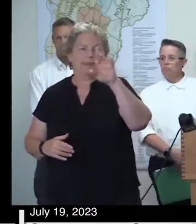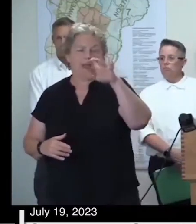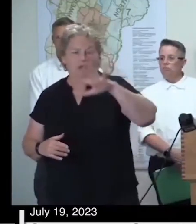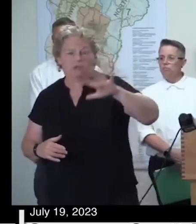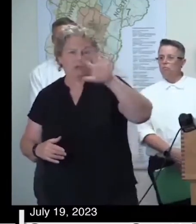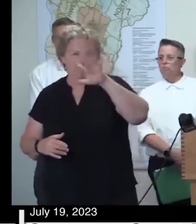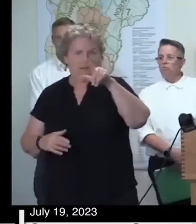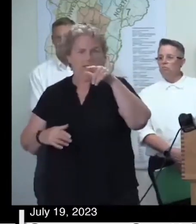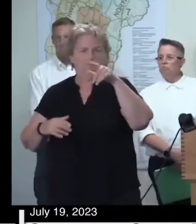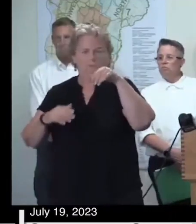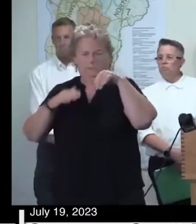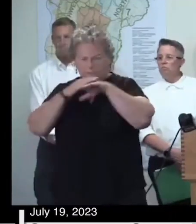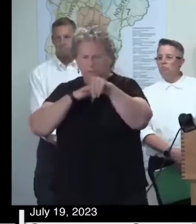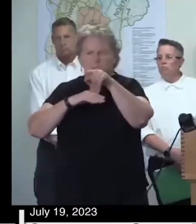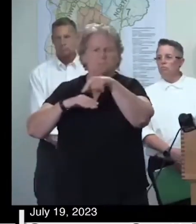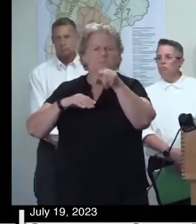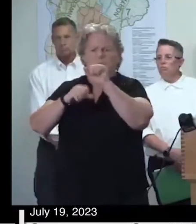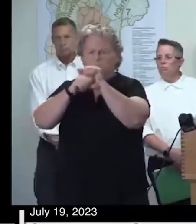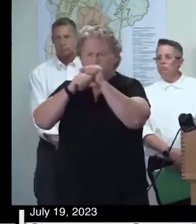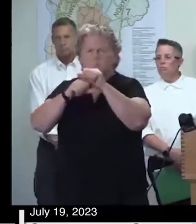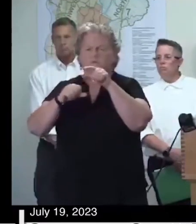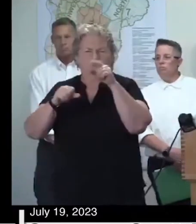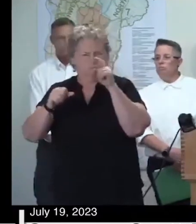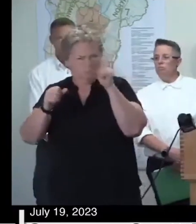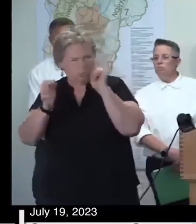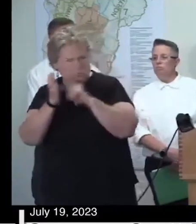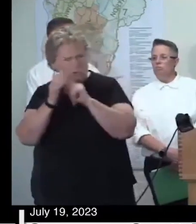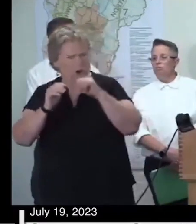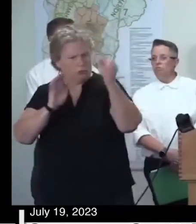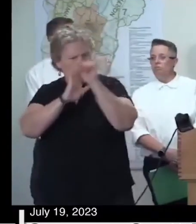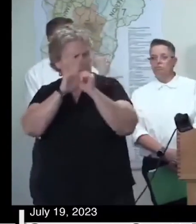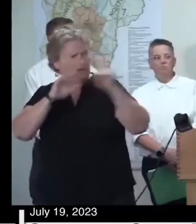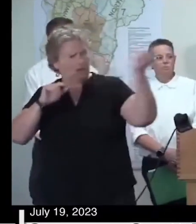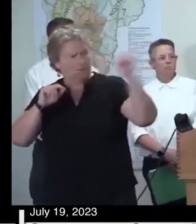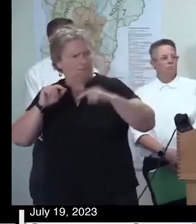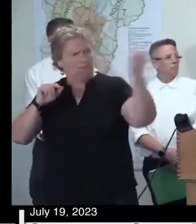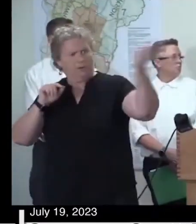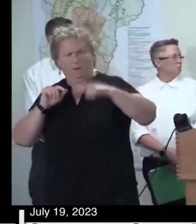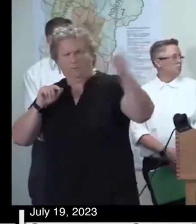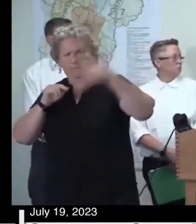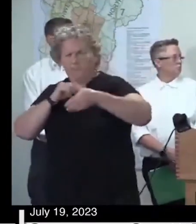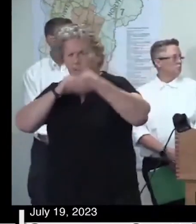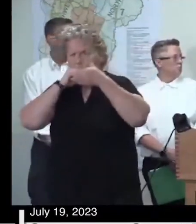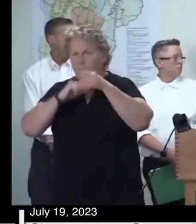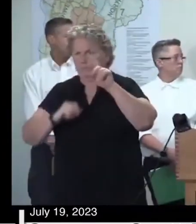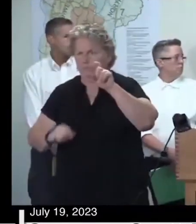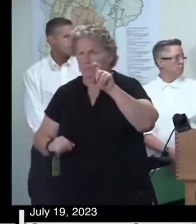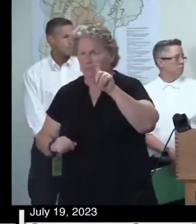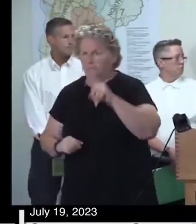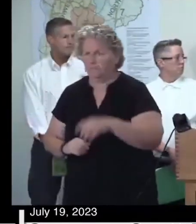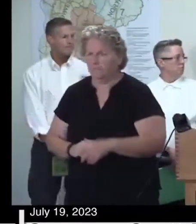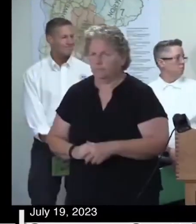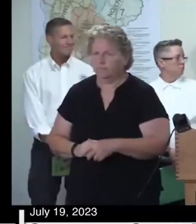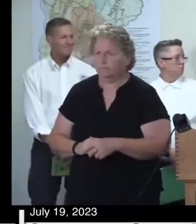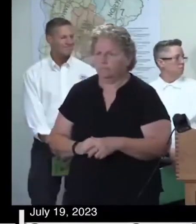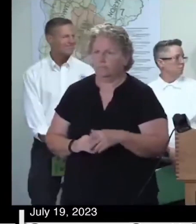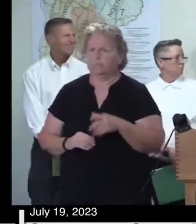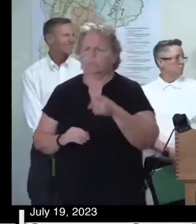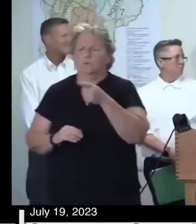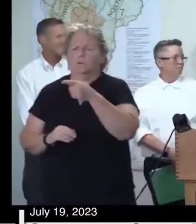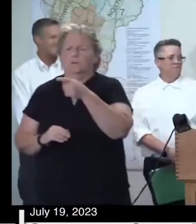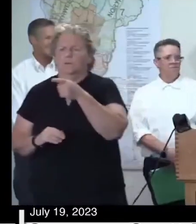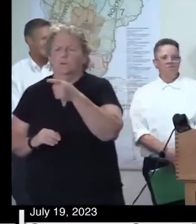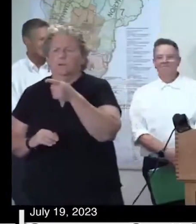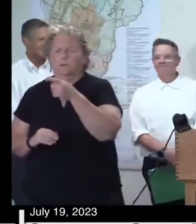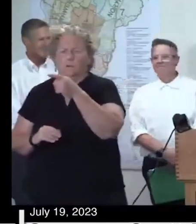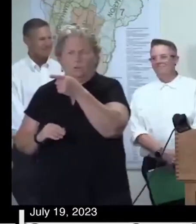are legitimate and that they're here to help? Yeah, I don't know if you can speak to that. I can't speak to that. Not off the top